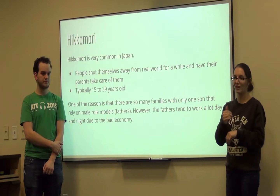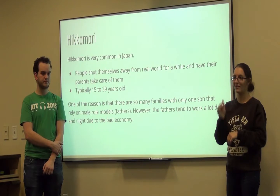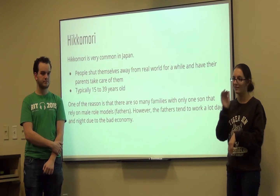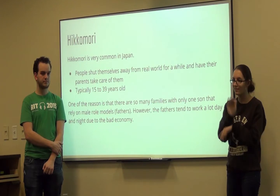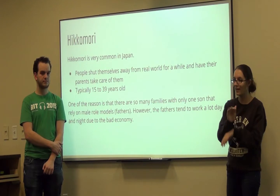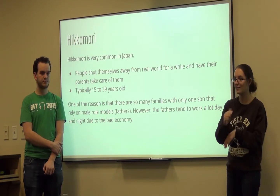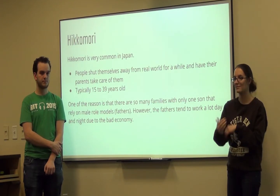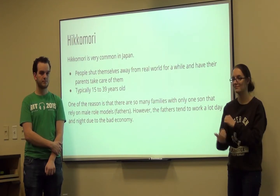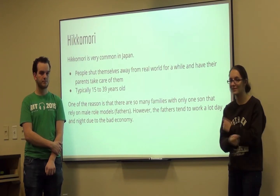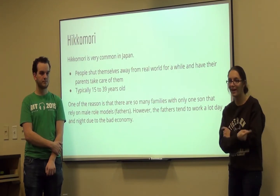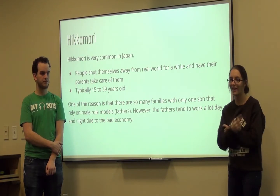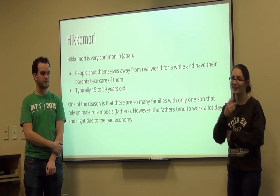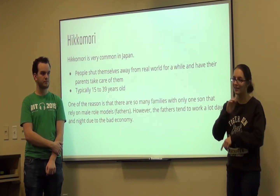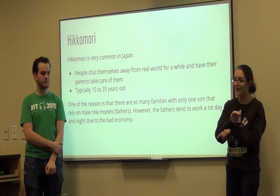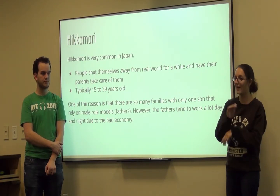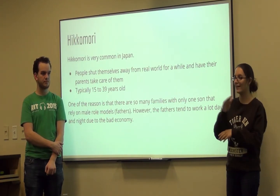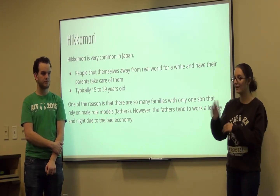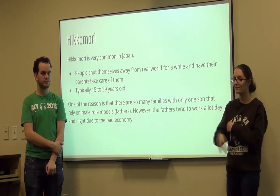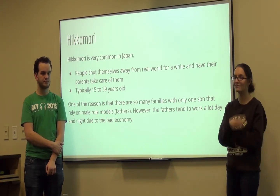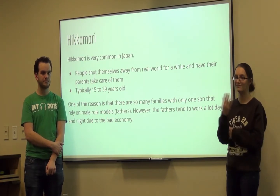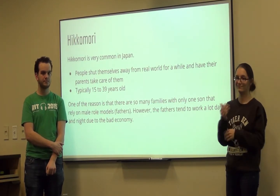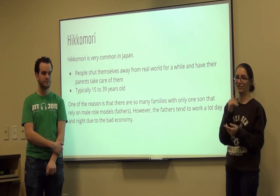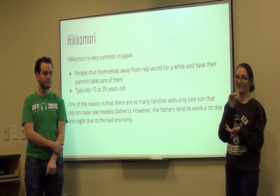because the father was working all day, every day, and they were